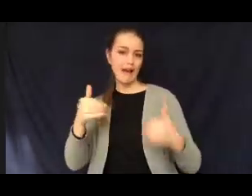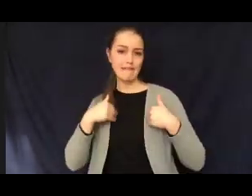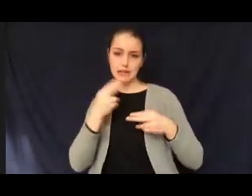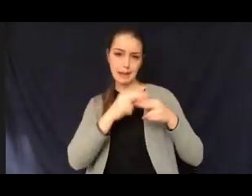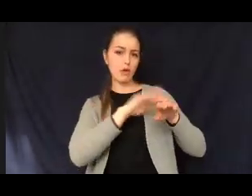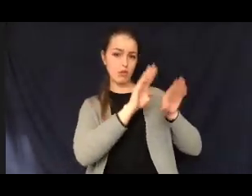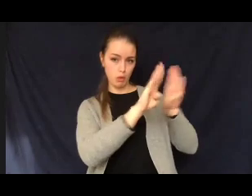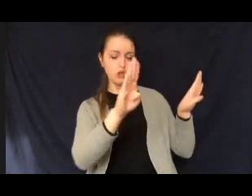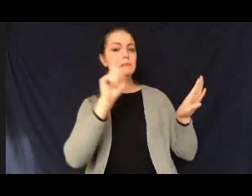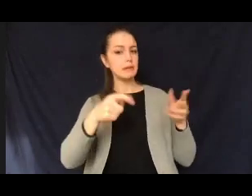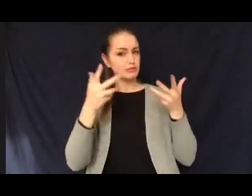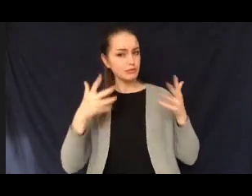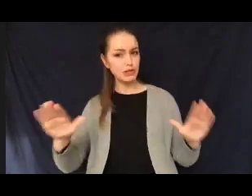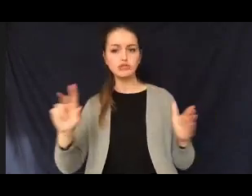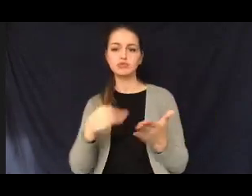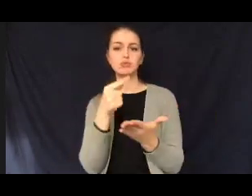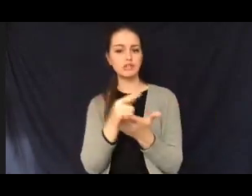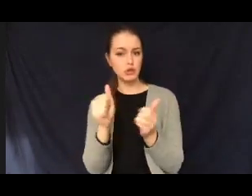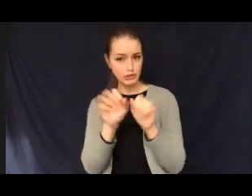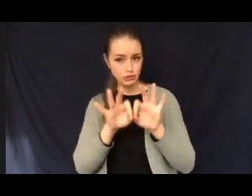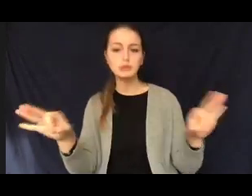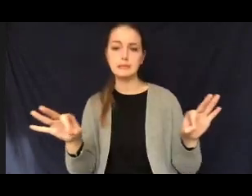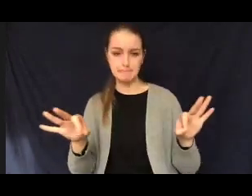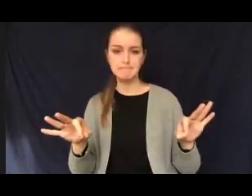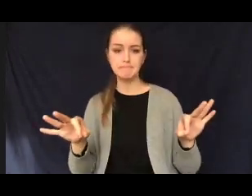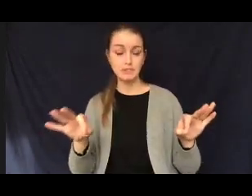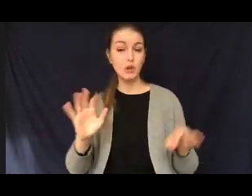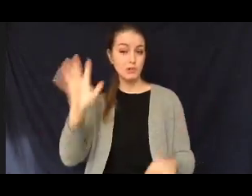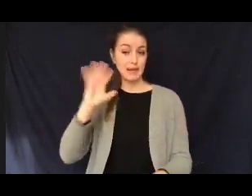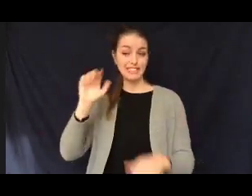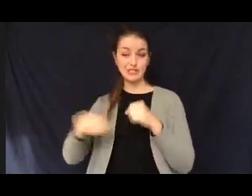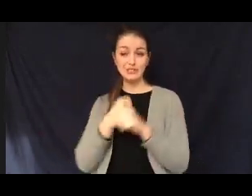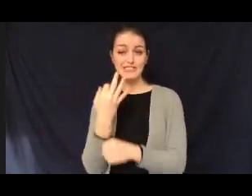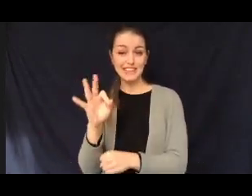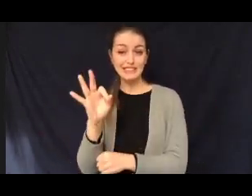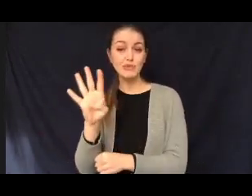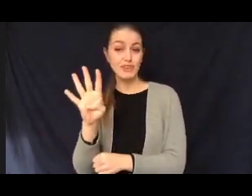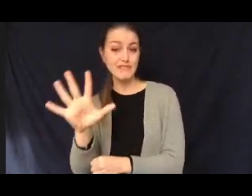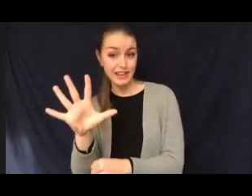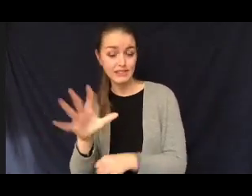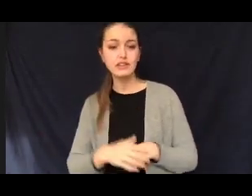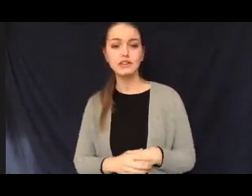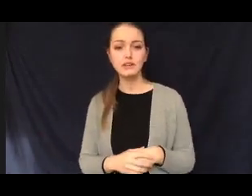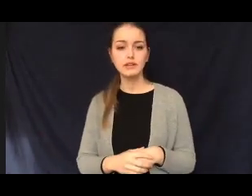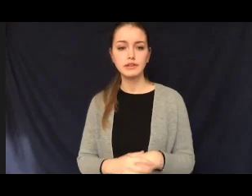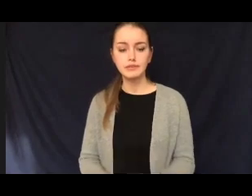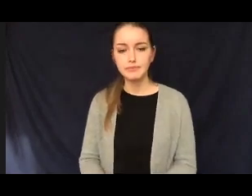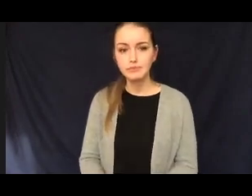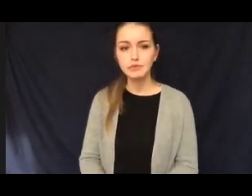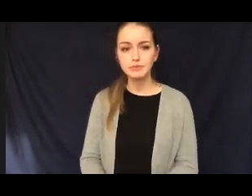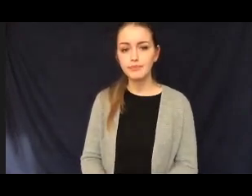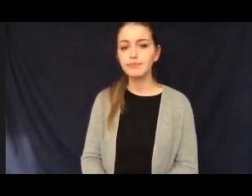completely. How we really get your name up here. And this goes back to 1945. So way before I was born.